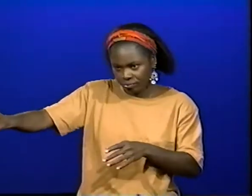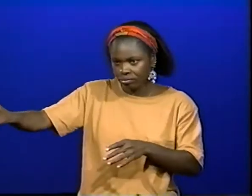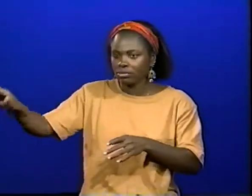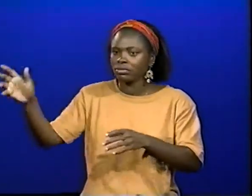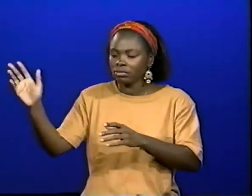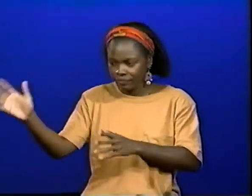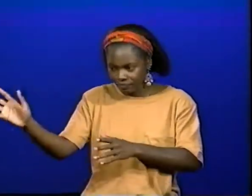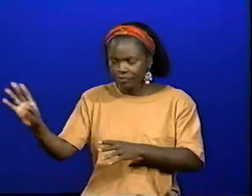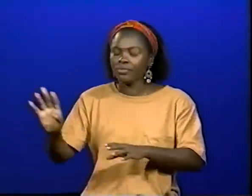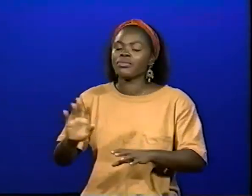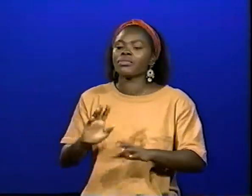pan.